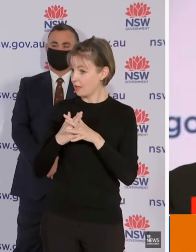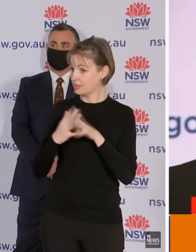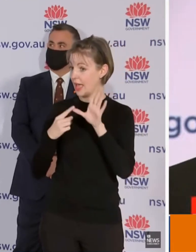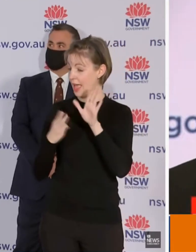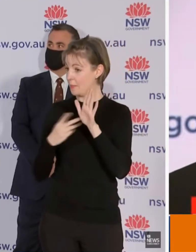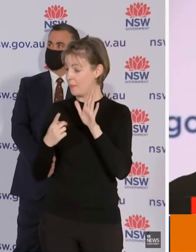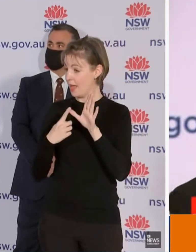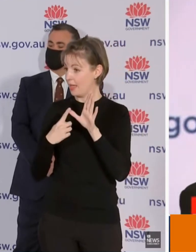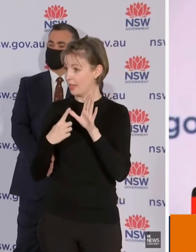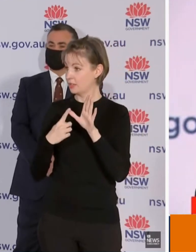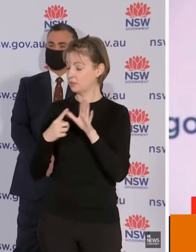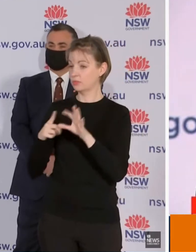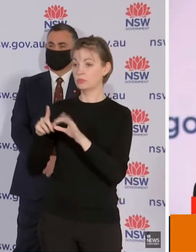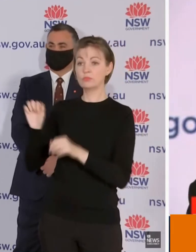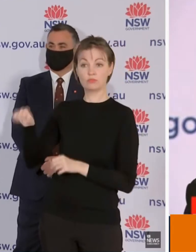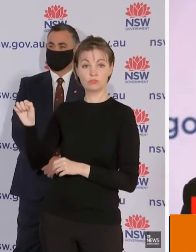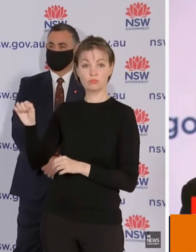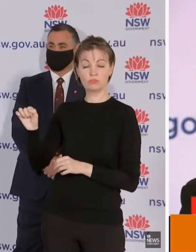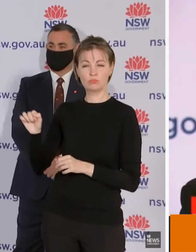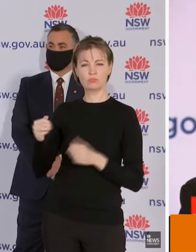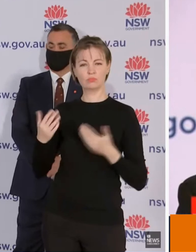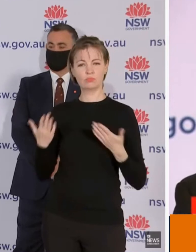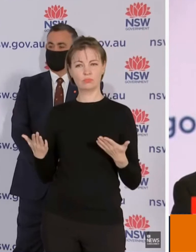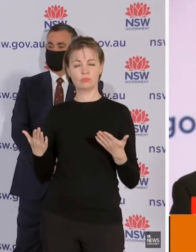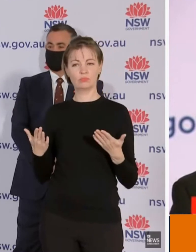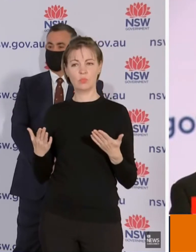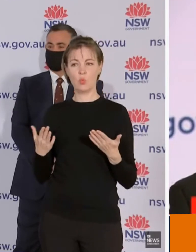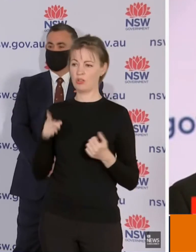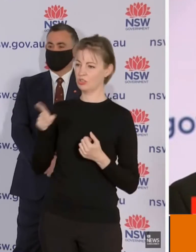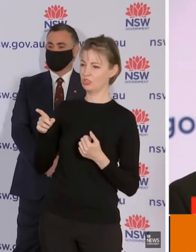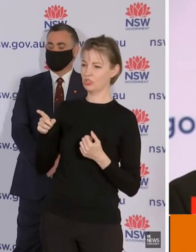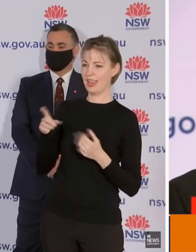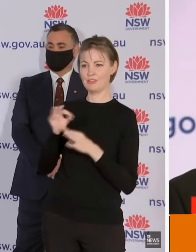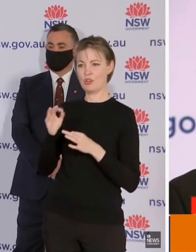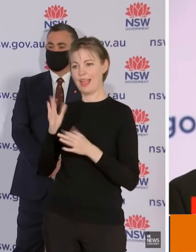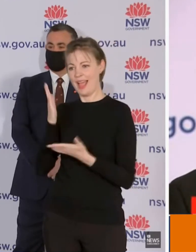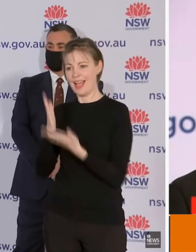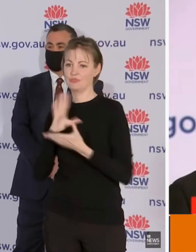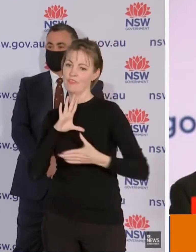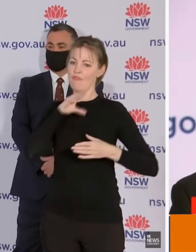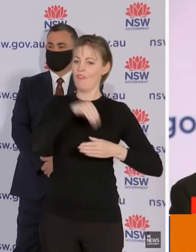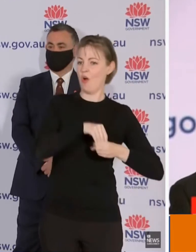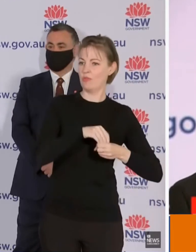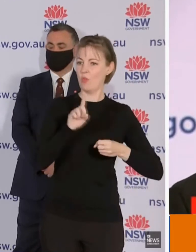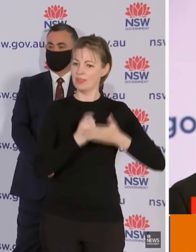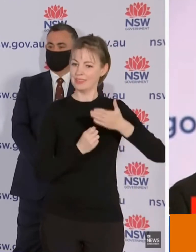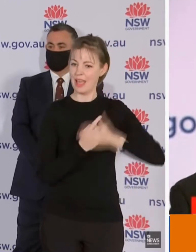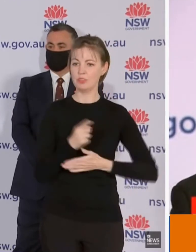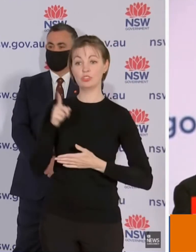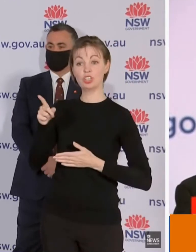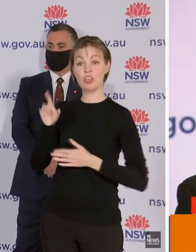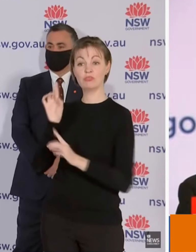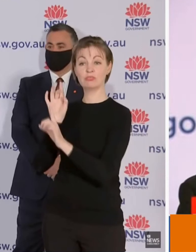you, Danielle, for those comments, but she's not directly involved in what work is going on inside our health system. She's a general